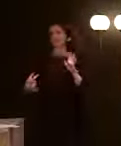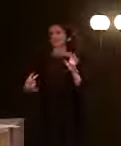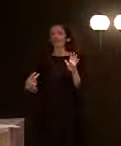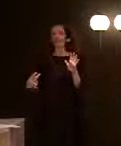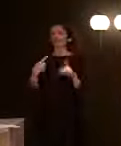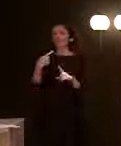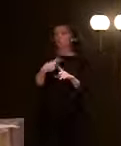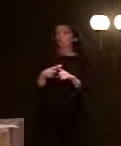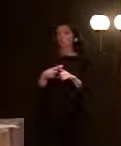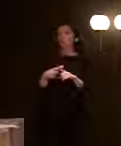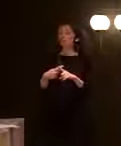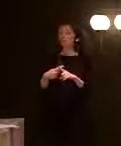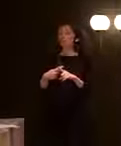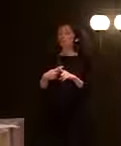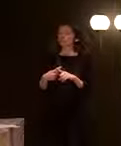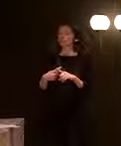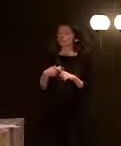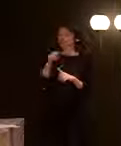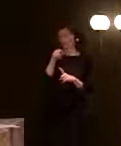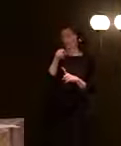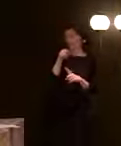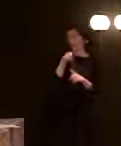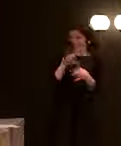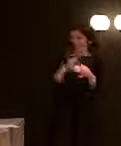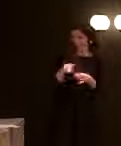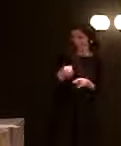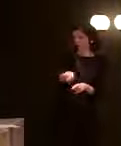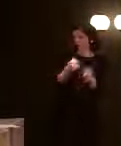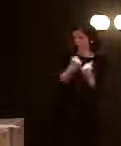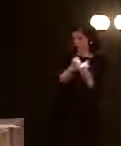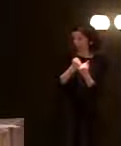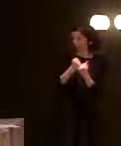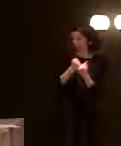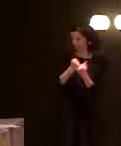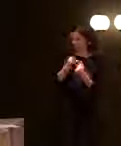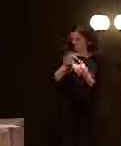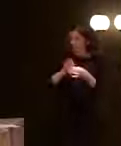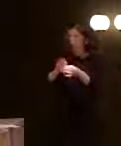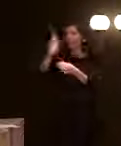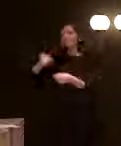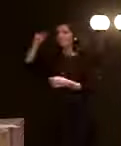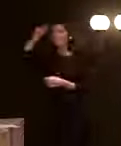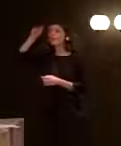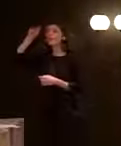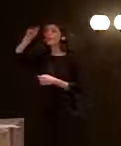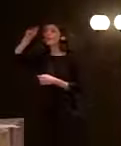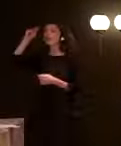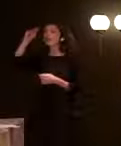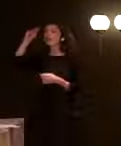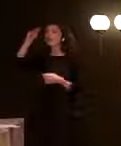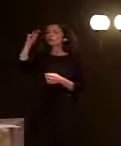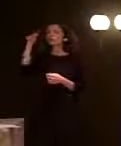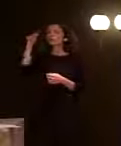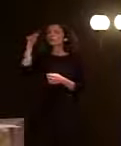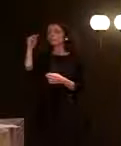students are supposed to find out the message, read it, and understand it. This was an opportunity for me to present this website to you, which